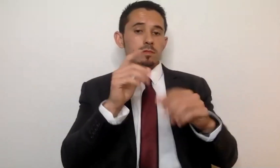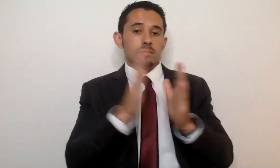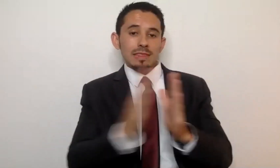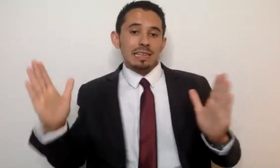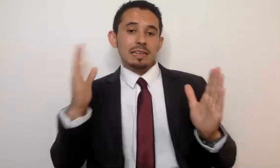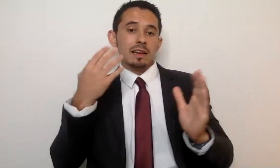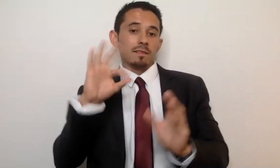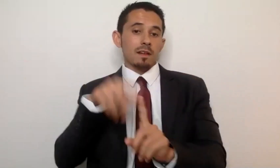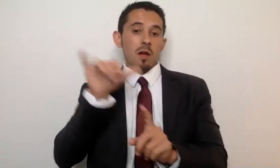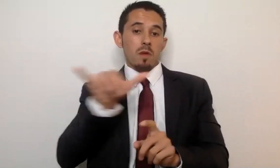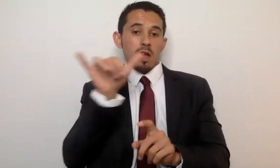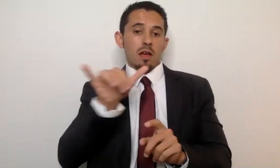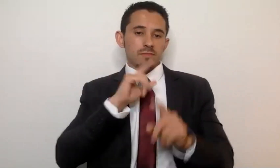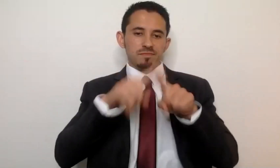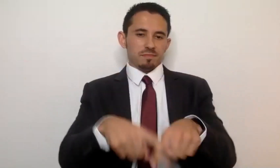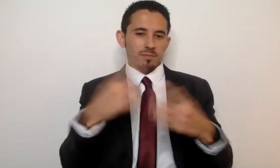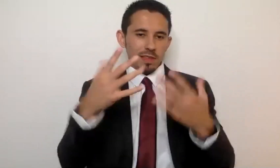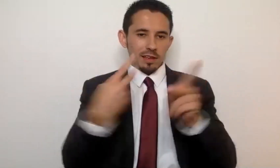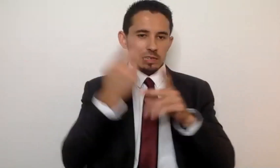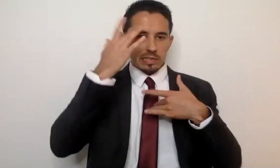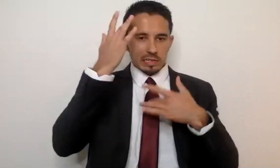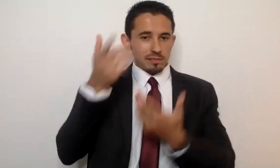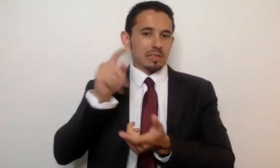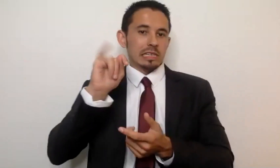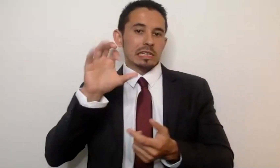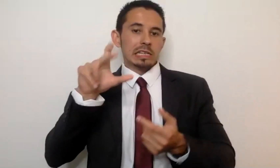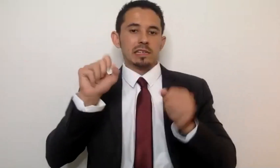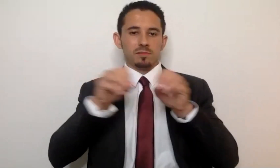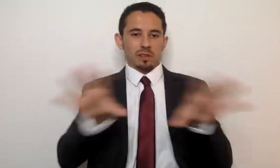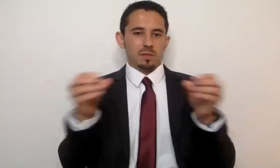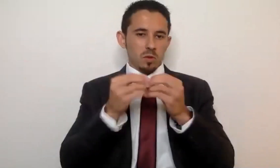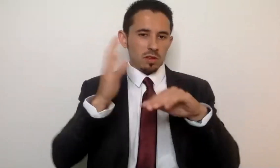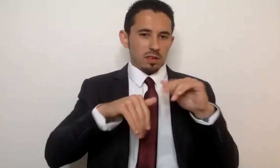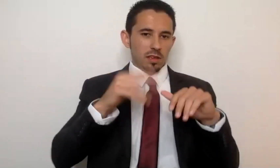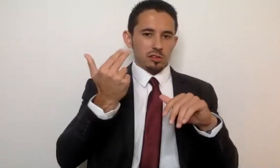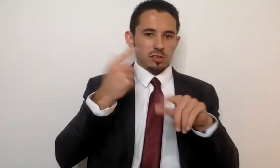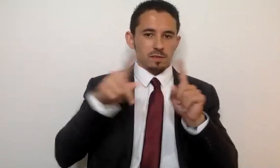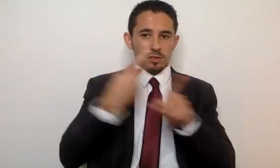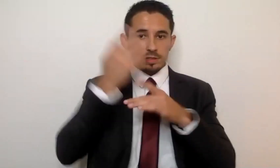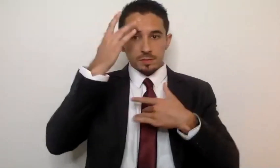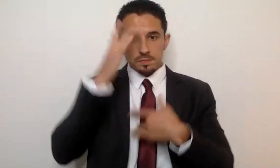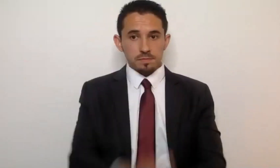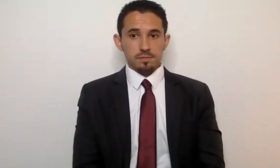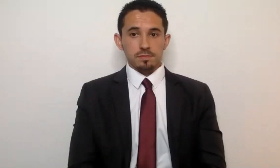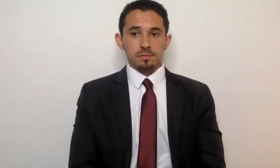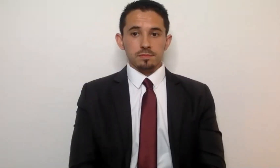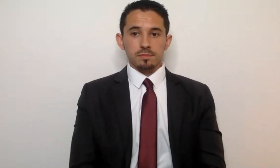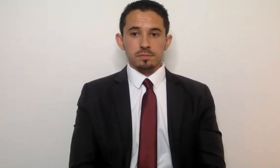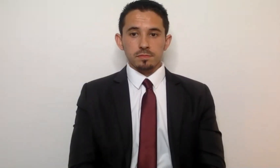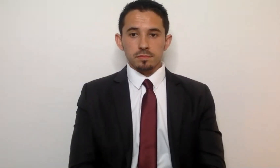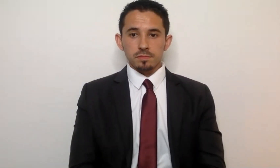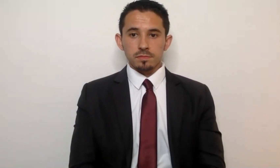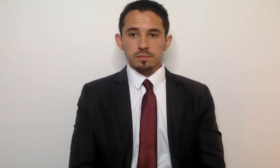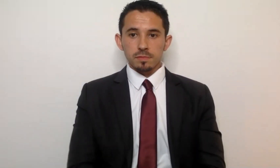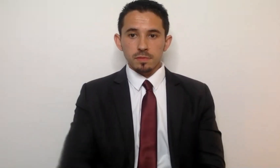IgG antibodies will last longer and be detected longer. But there's a range of antibodies for different diseases, and some, and like I said, ticks